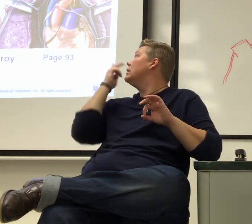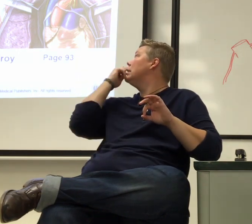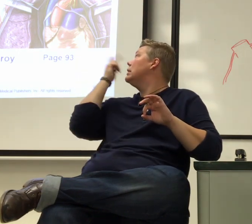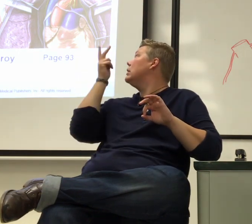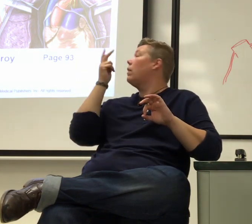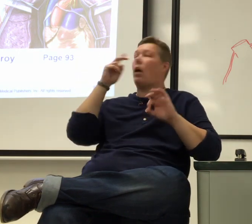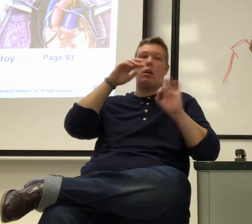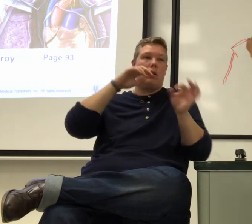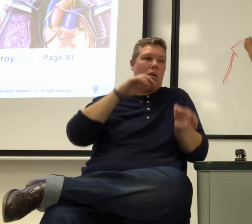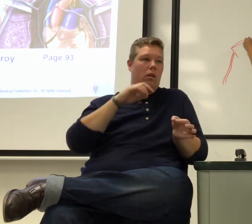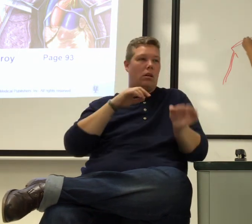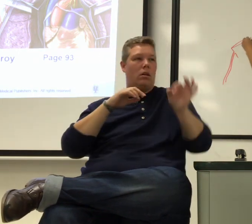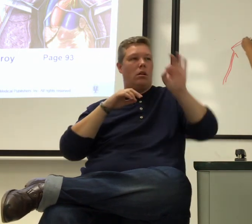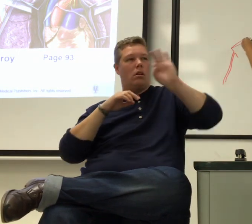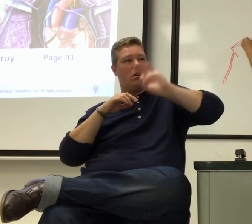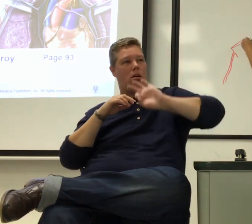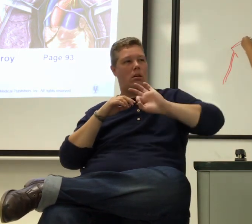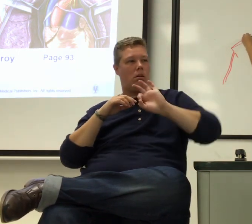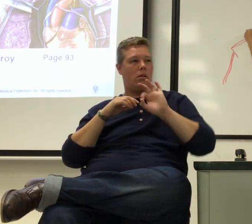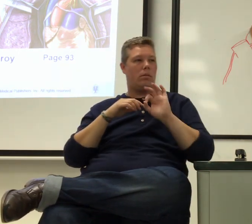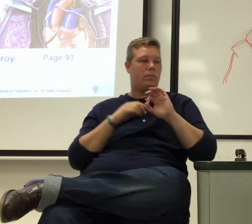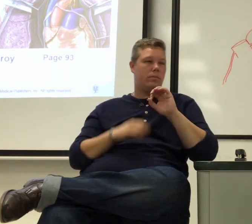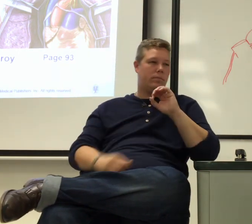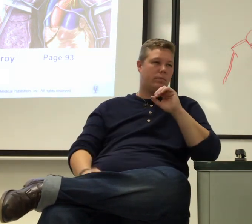Continues on.